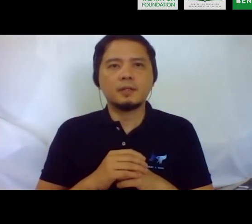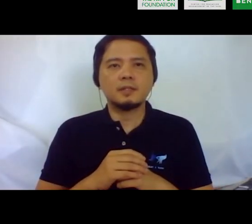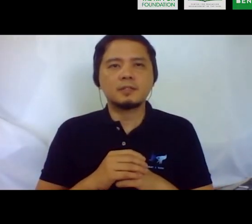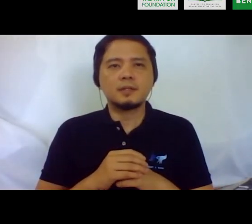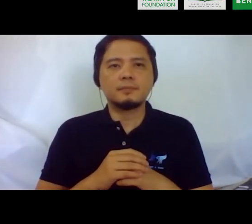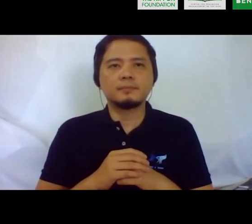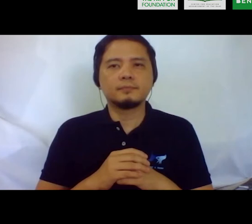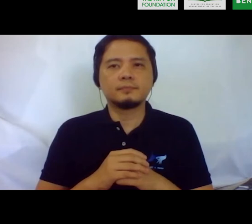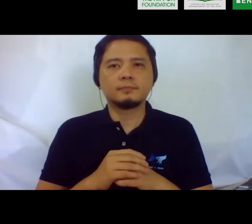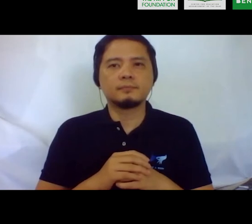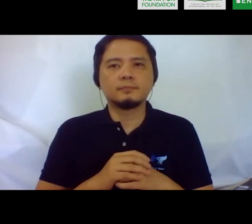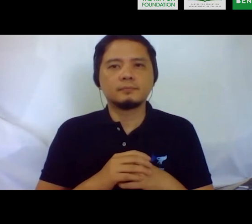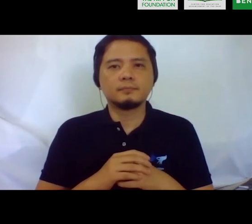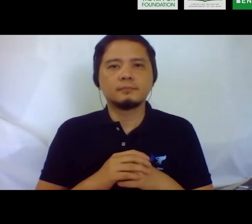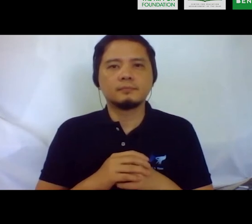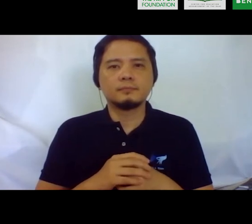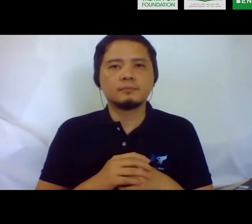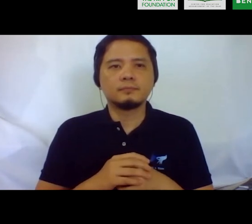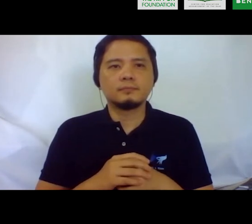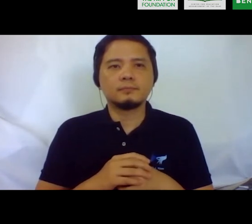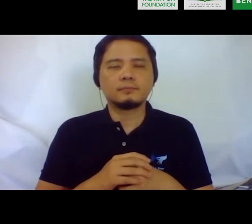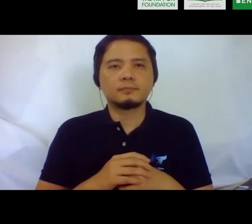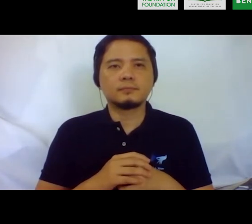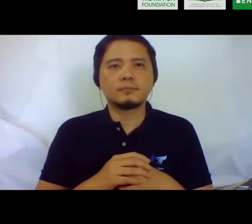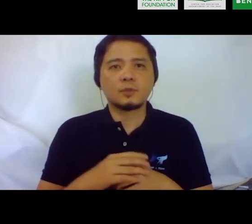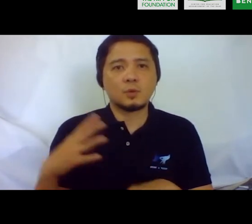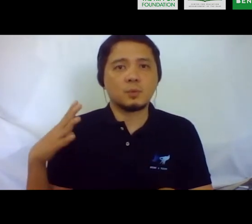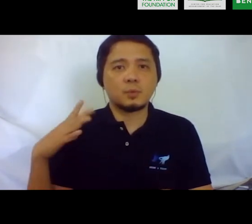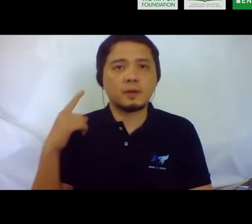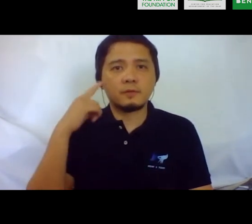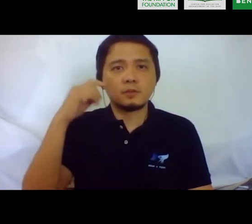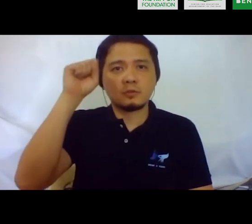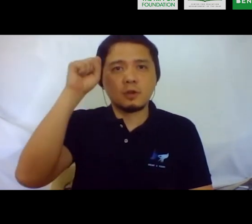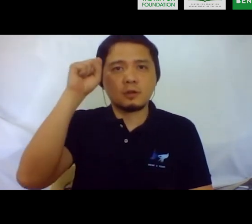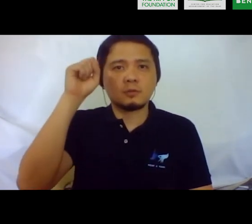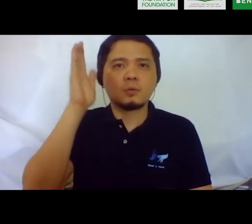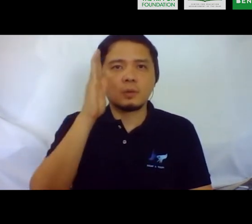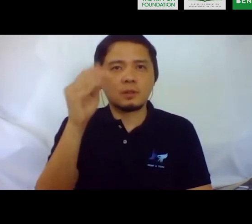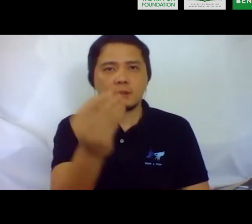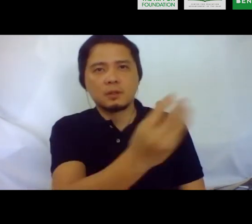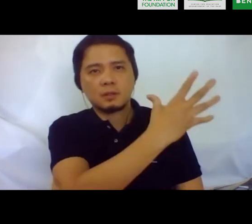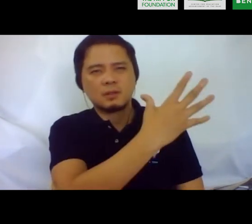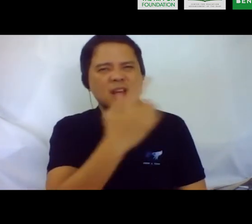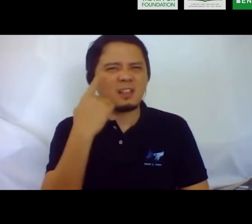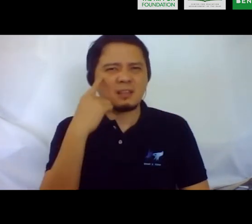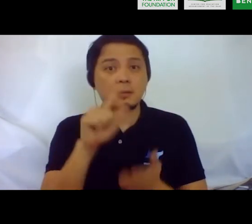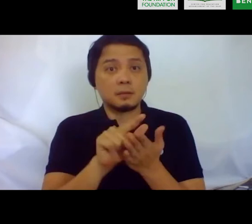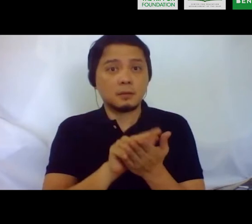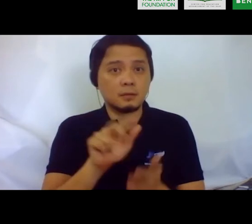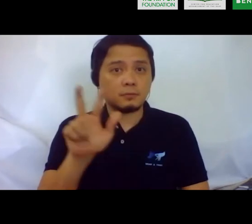Okay, done, sir. Okay. We'll wait for Shock to put up, I think, lesson 3 now.